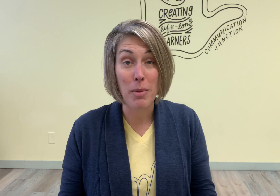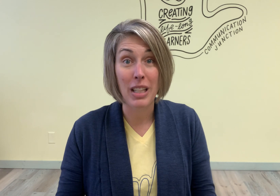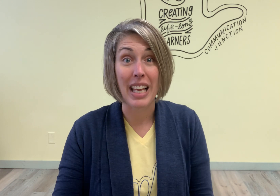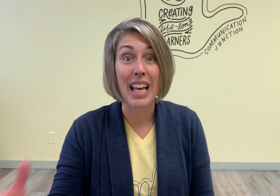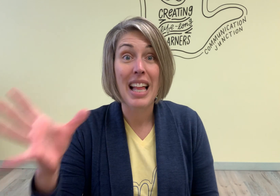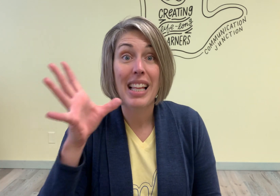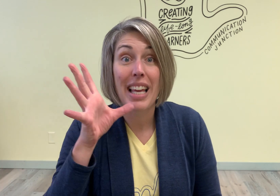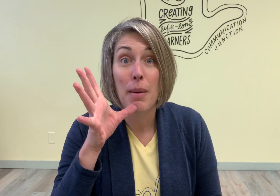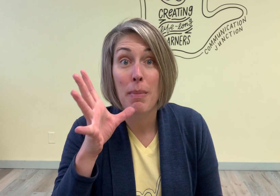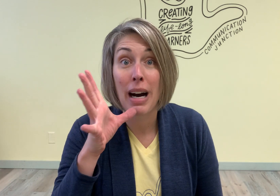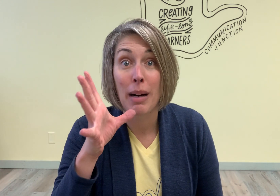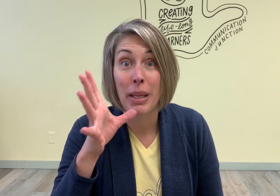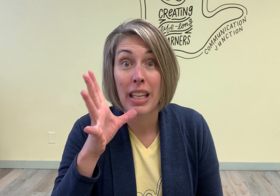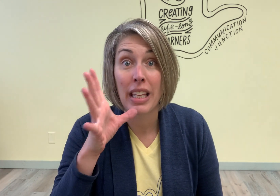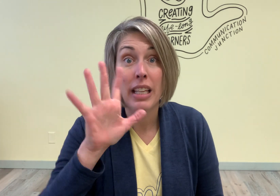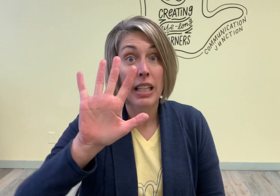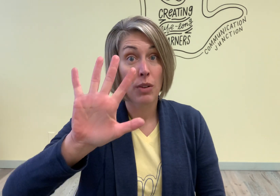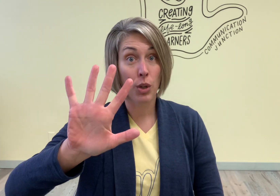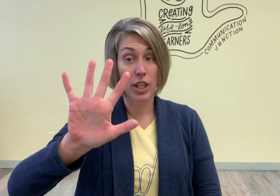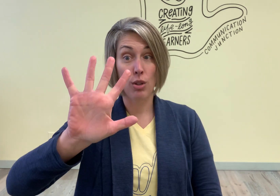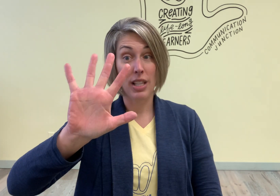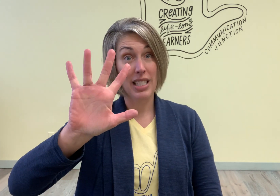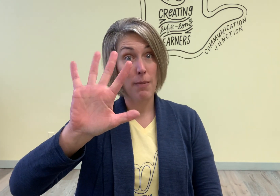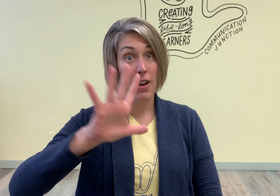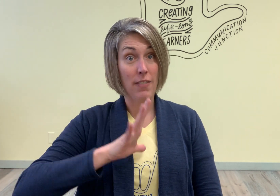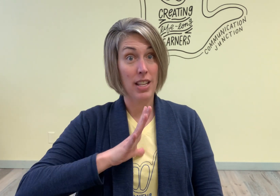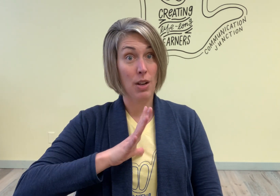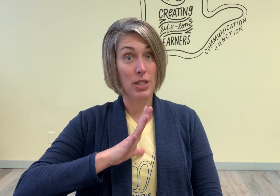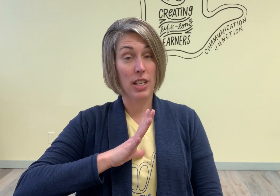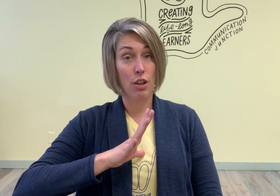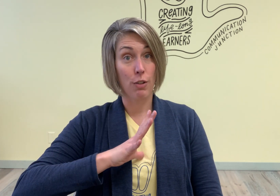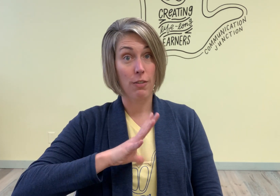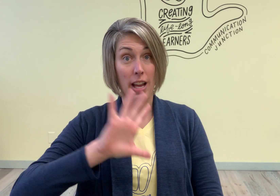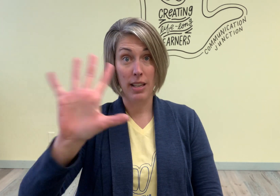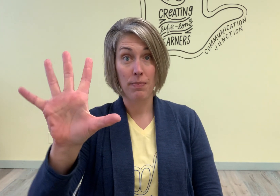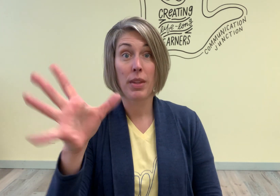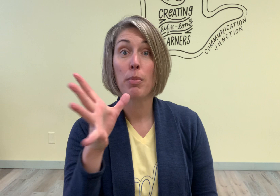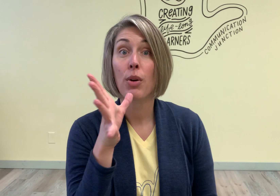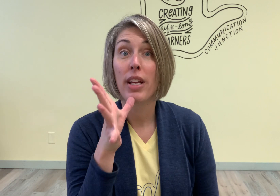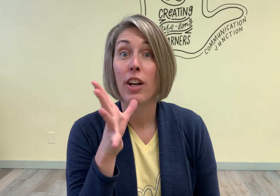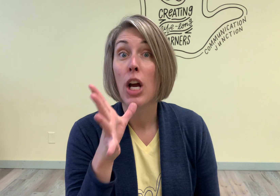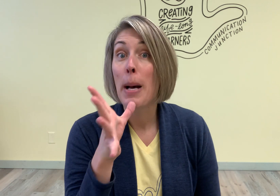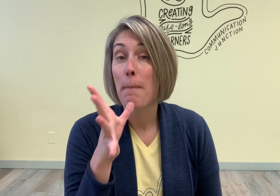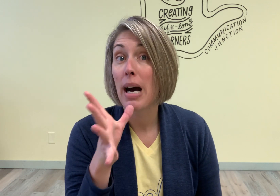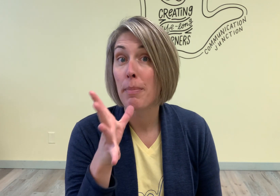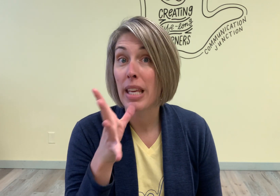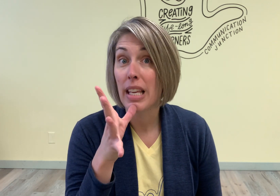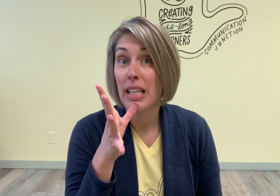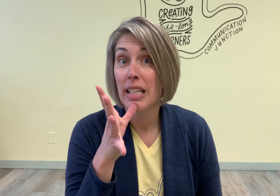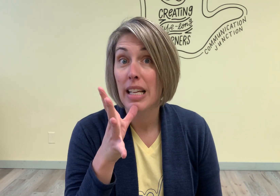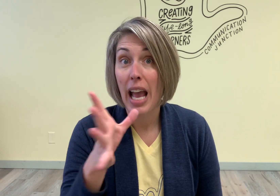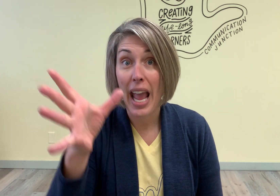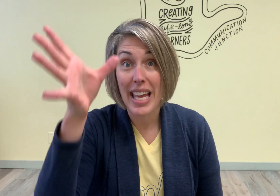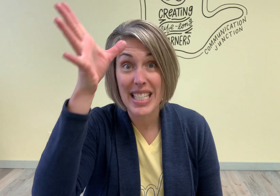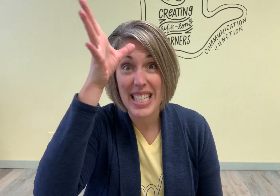family, like Mommy. We're gonna use that same 5 hand that we did here for fine. Put it right here. Mommy and